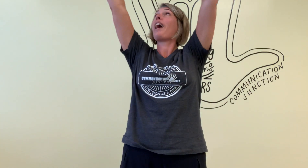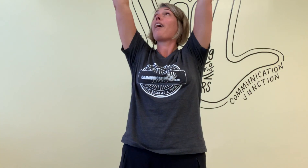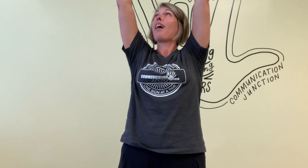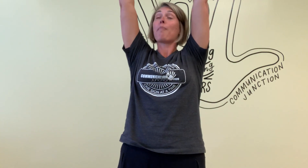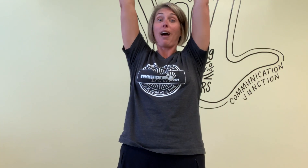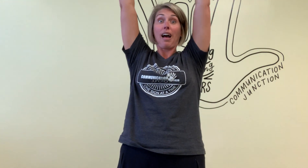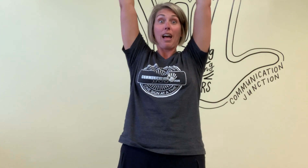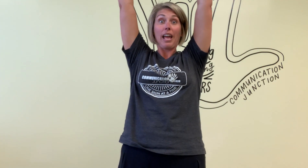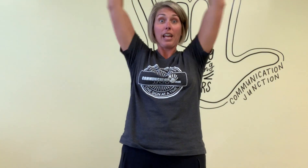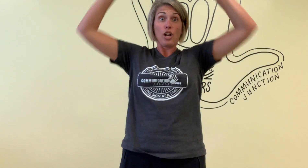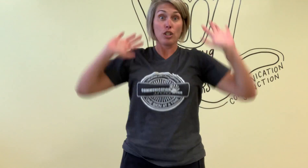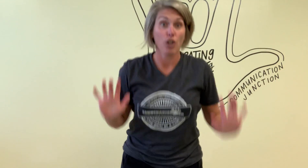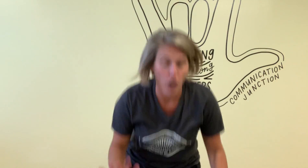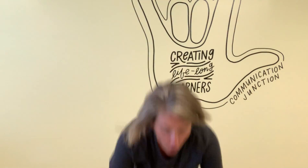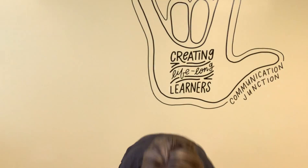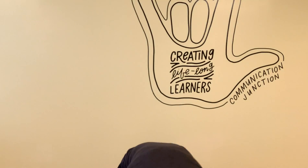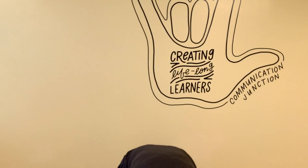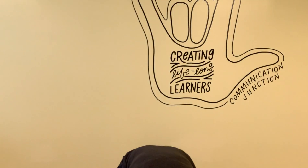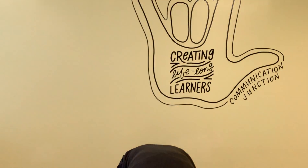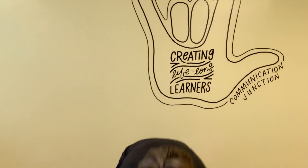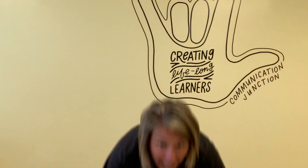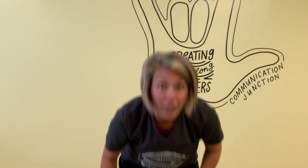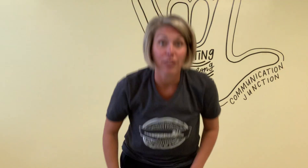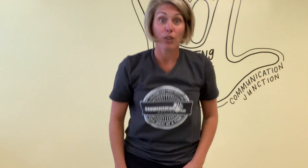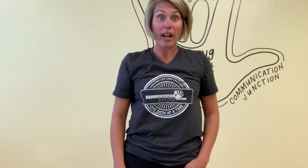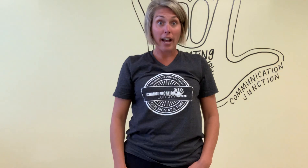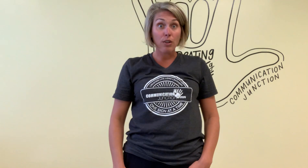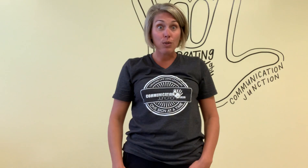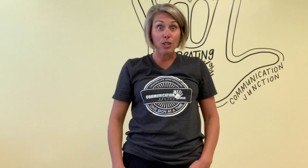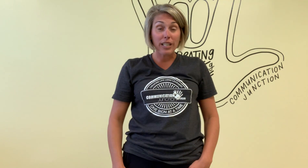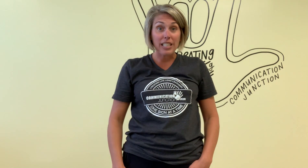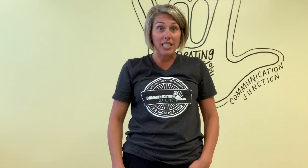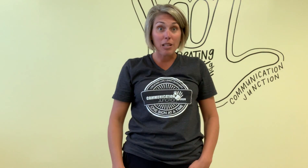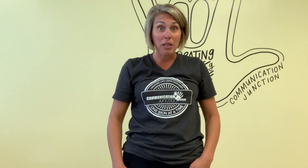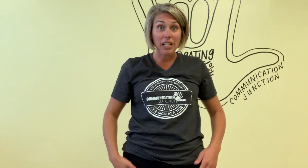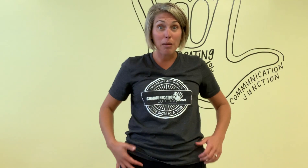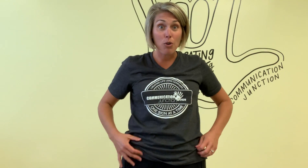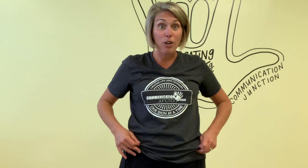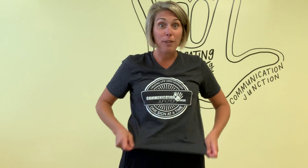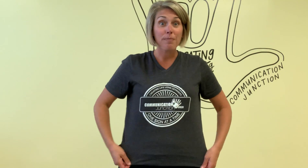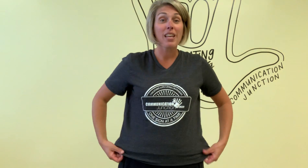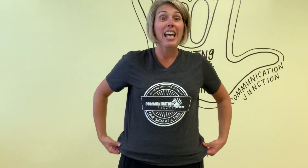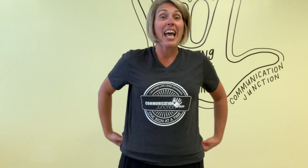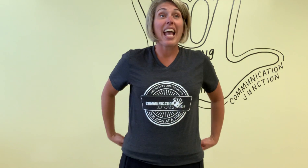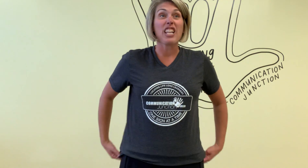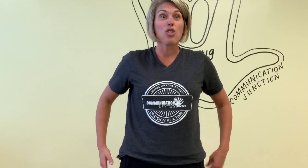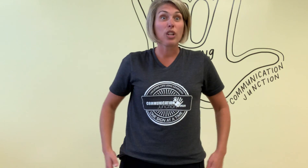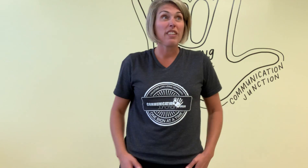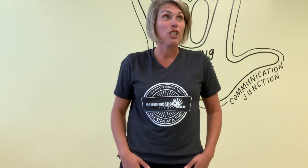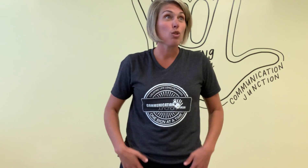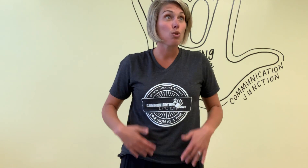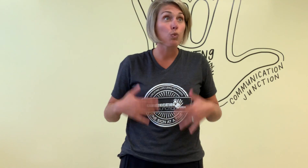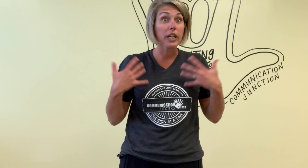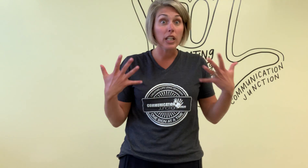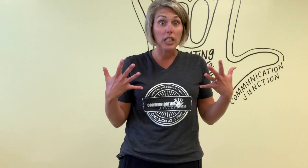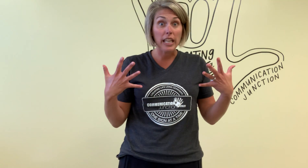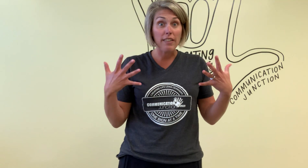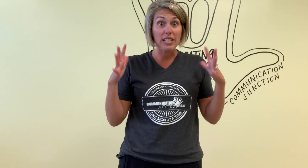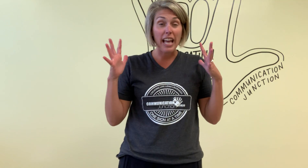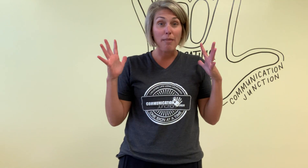up high to all the way down on the ground when you can't see me anymore. And you could even use real leaves and have them